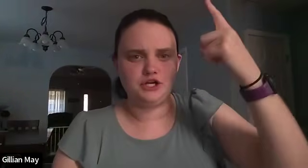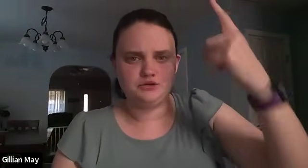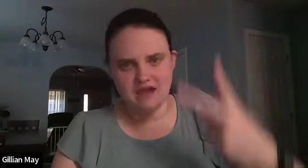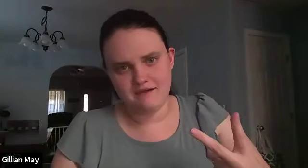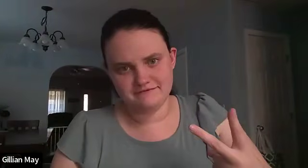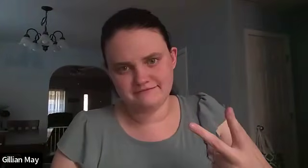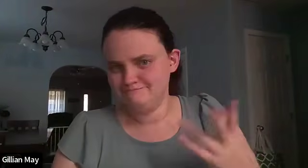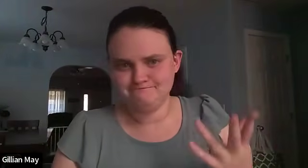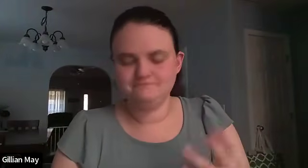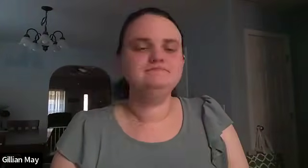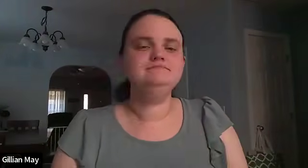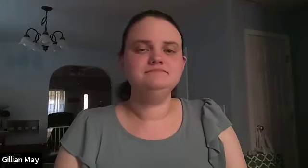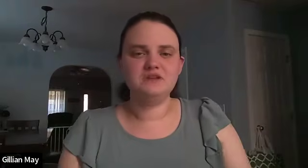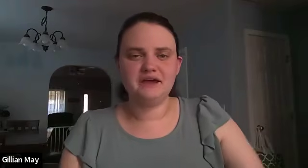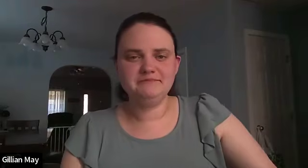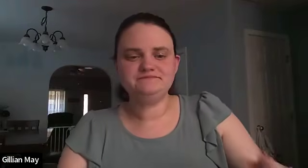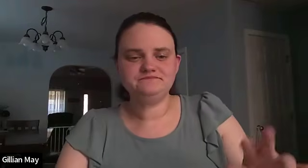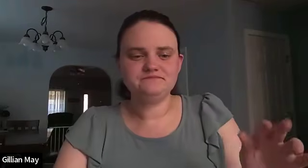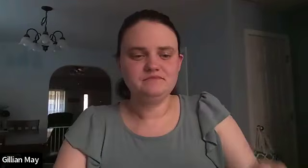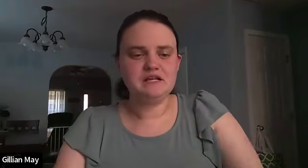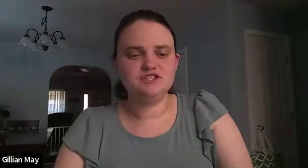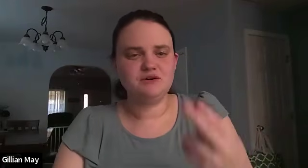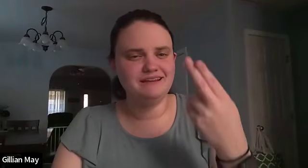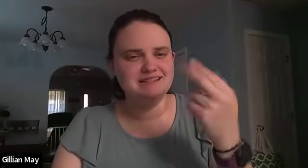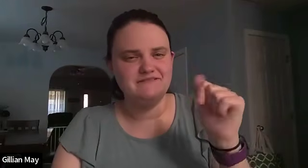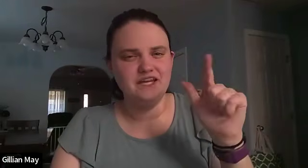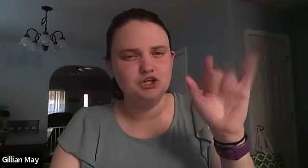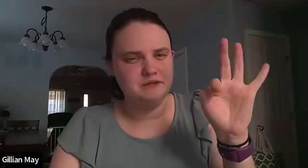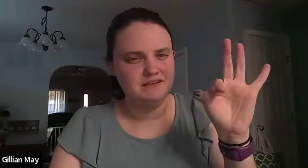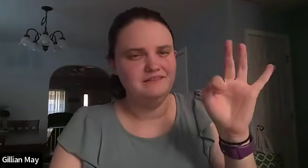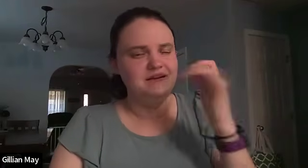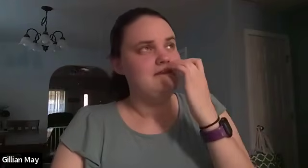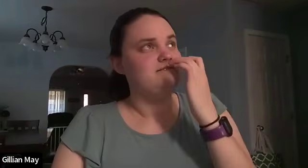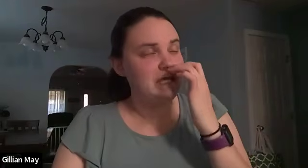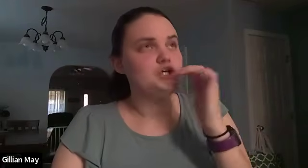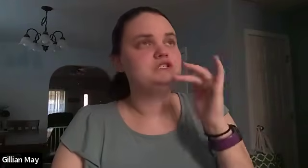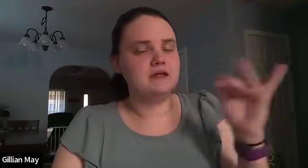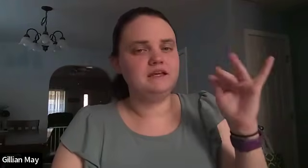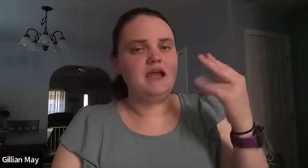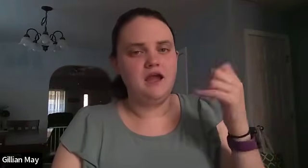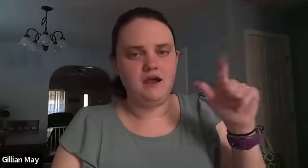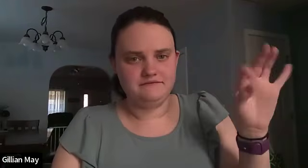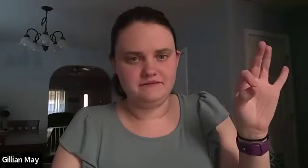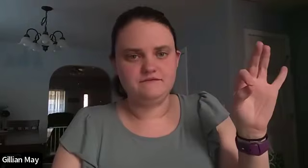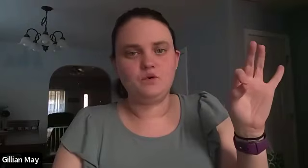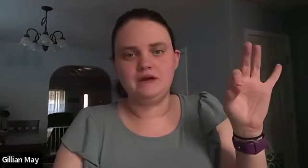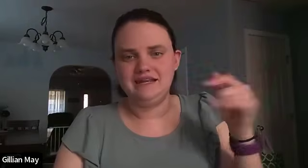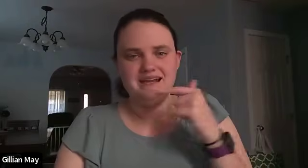We're gonna use half. Okay. So like I said, finger spelling half for any kind